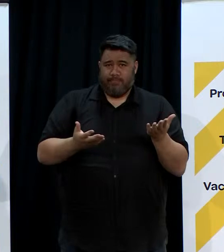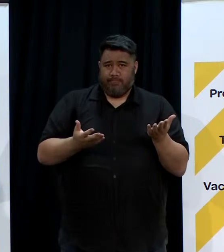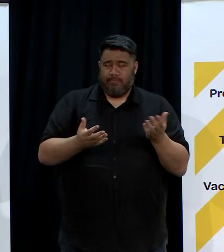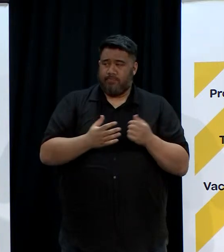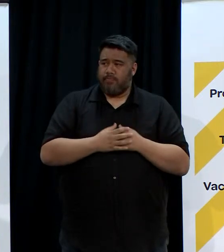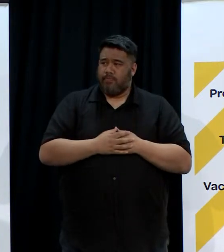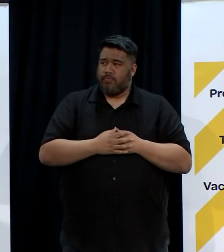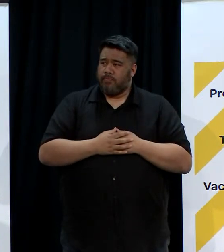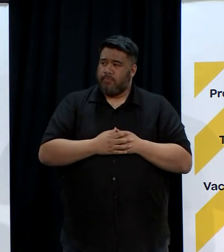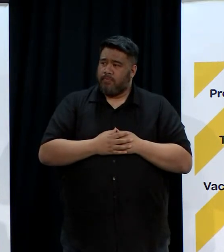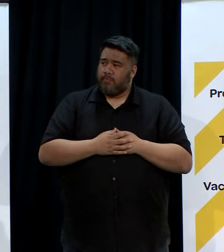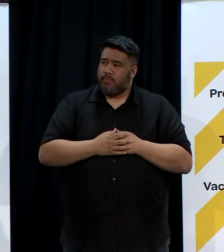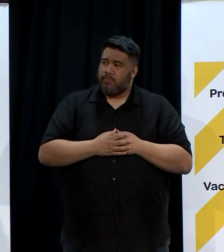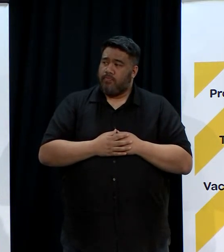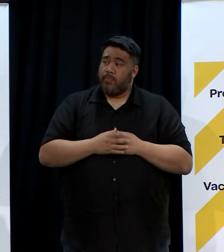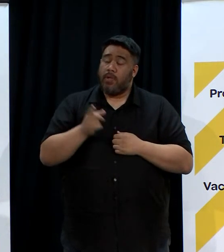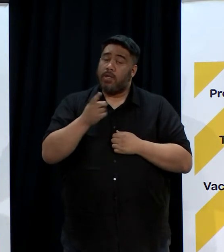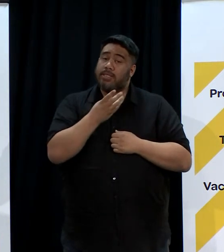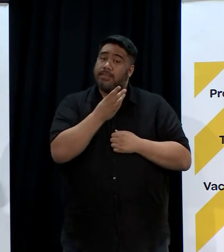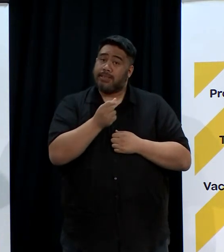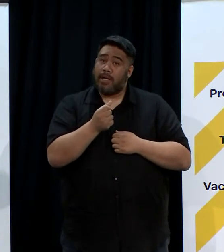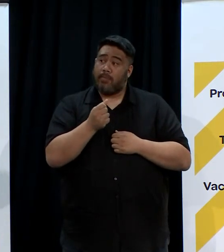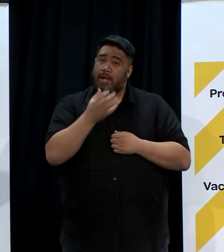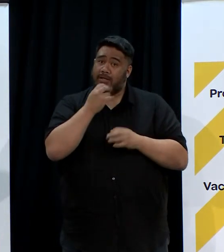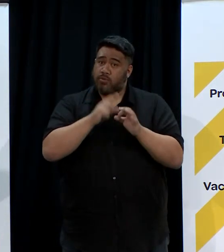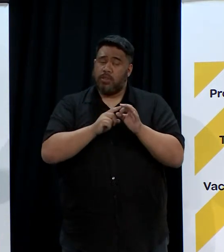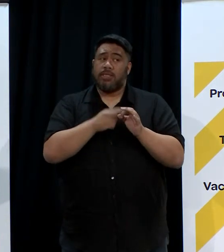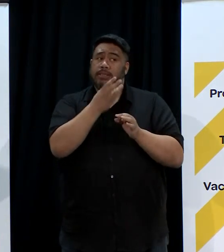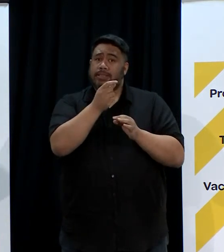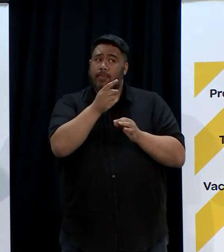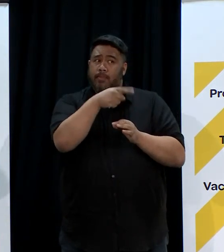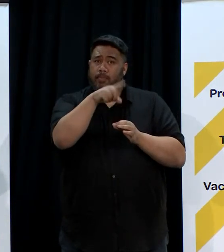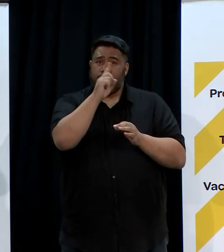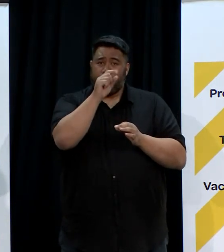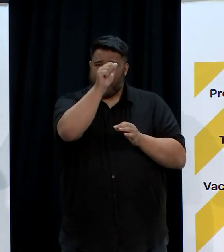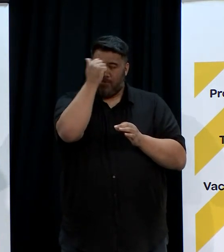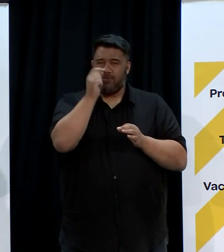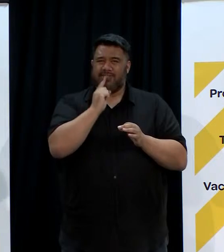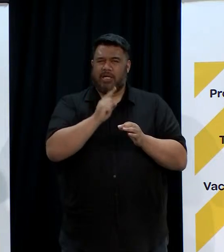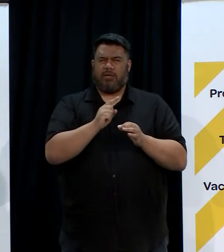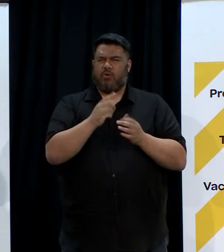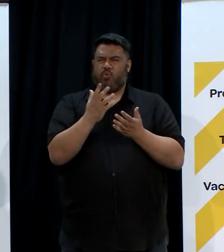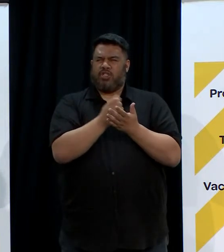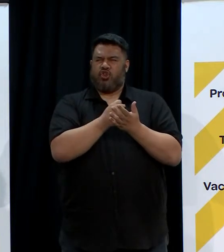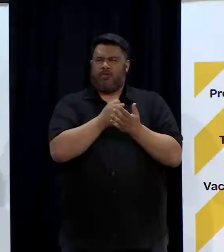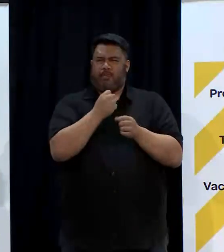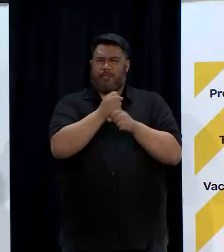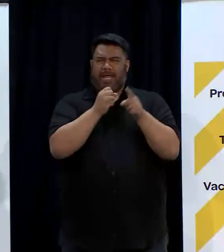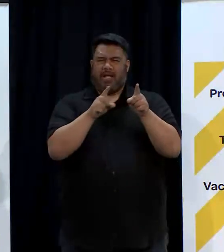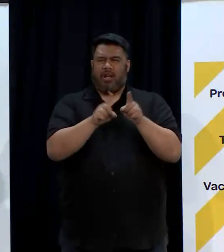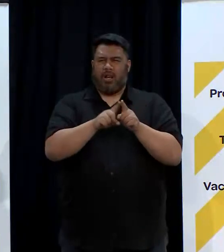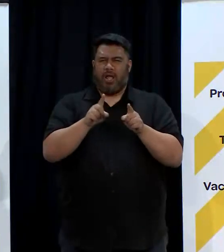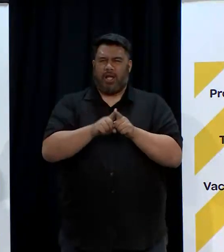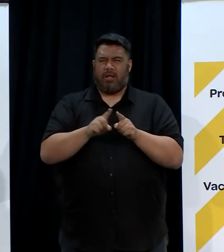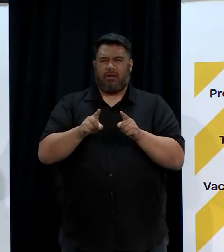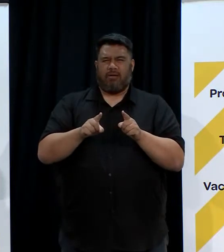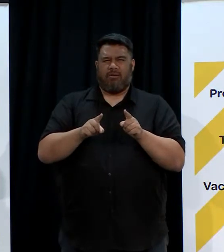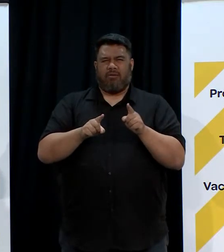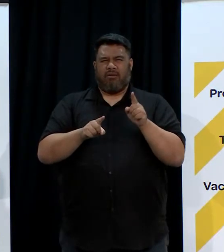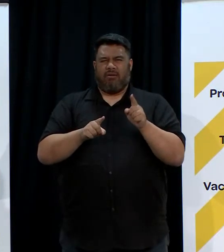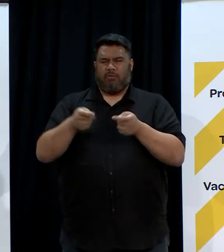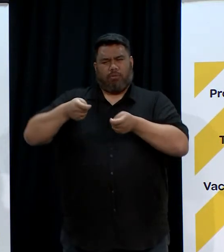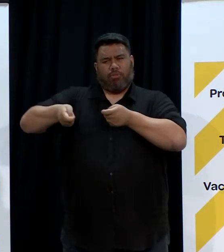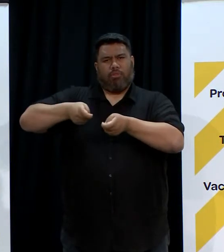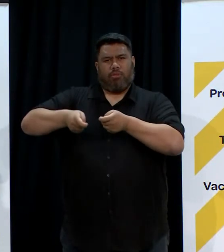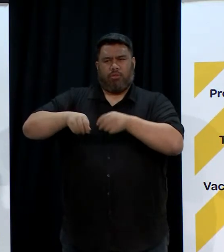Some sort of experts in this area are saying that it seems like the Reserve Bank is being quite paternal and targeting first-home buyers because they're the ones